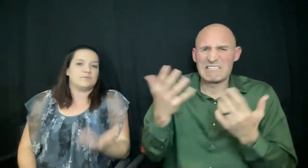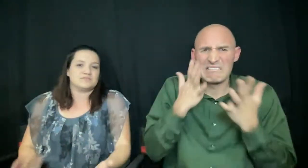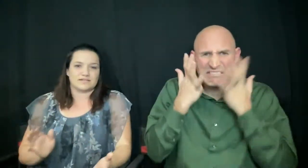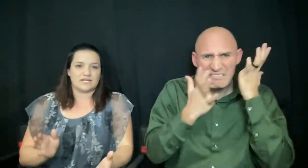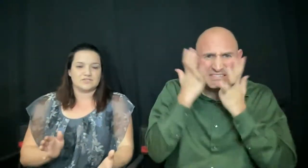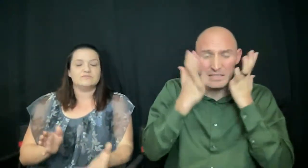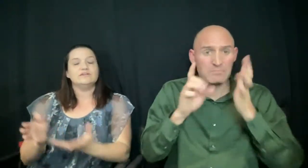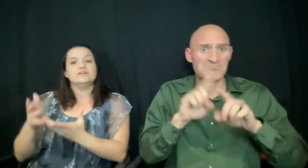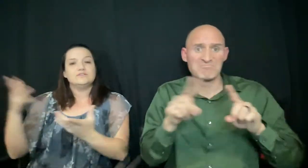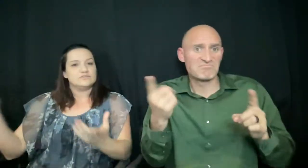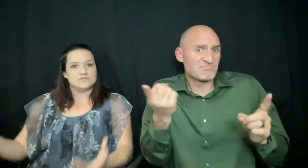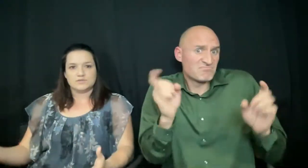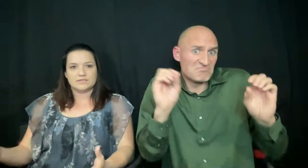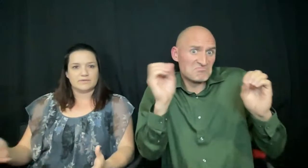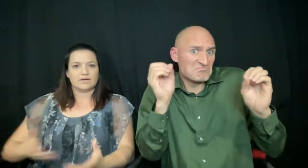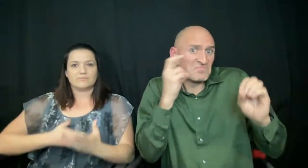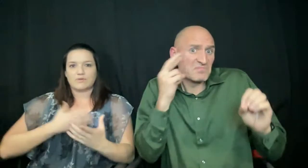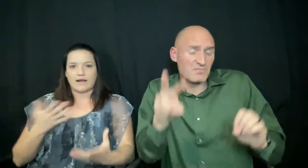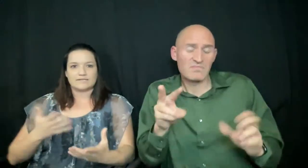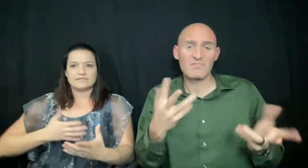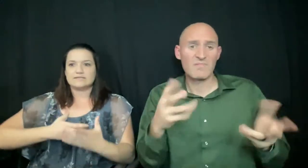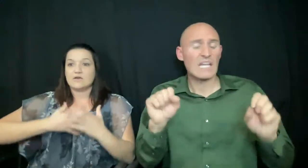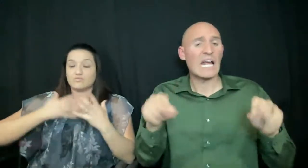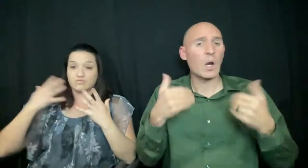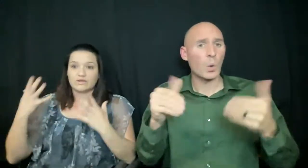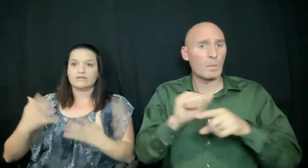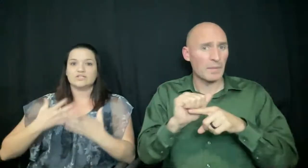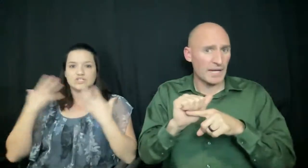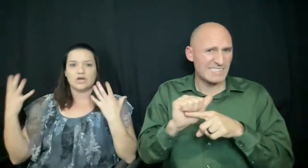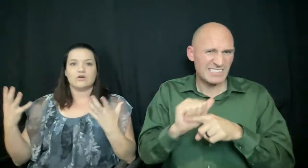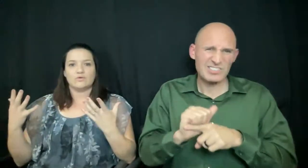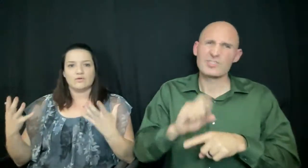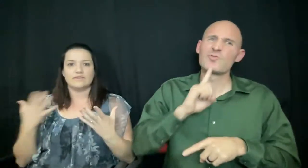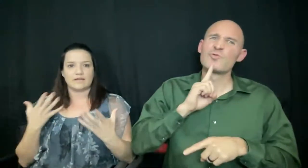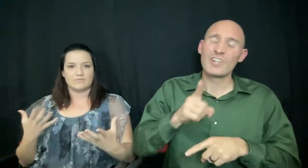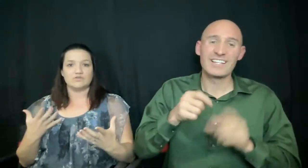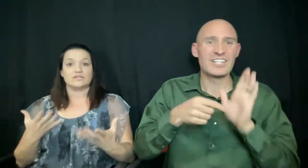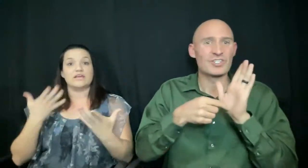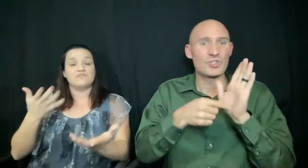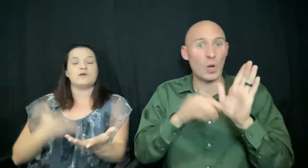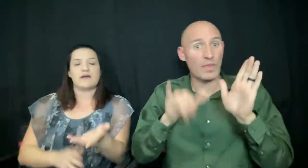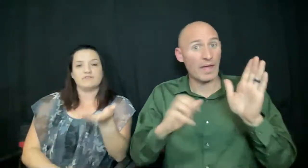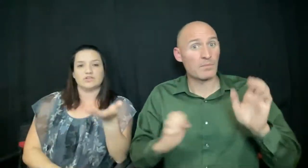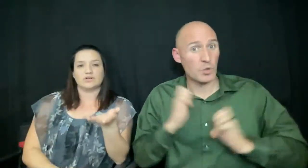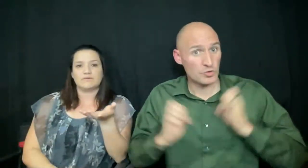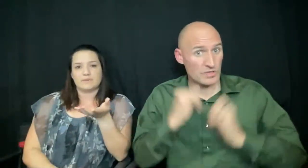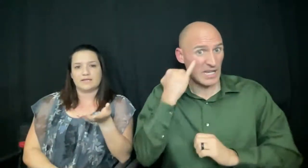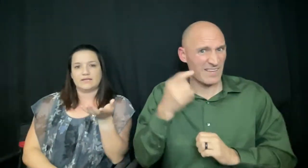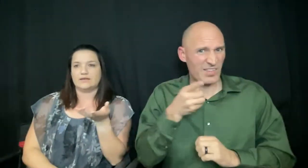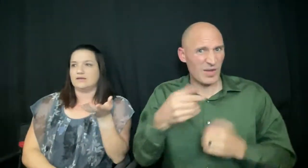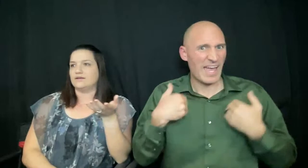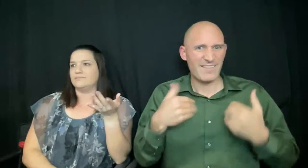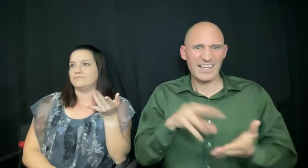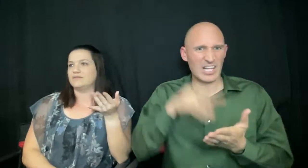looking at you. Do it in the mirror, practice, really show that emotion. If you have a learning buddy, like